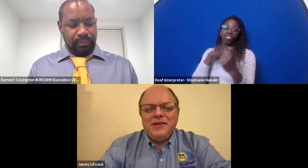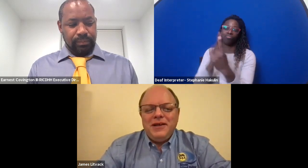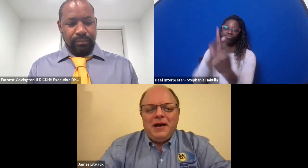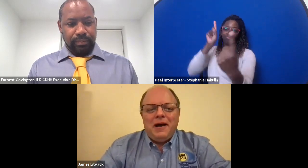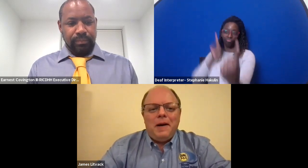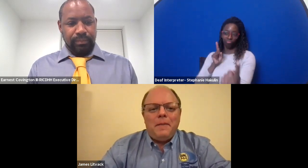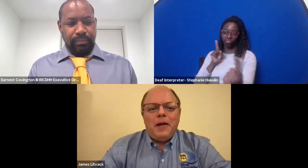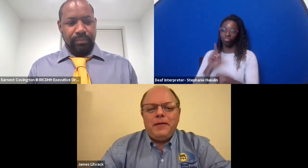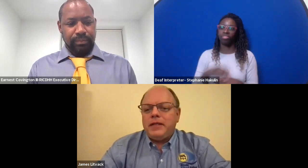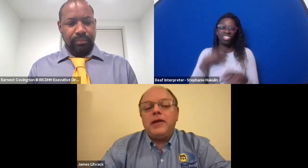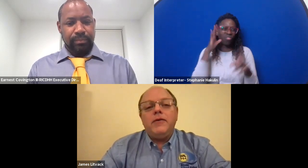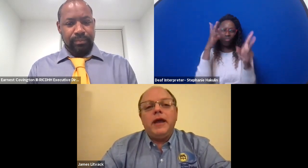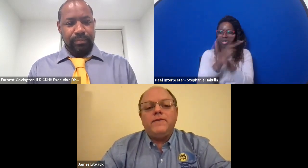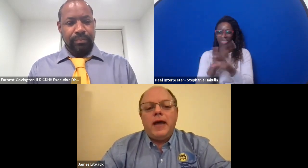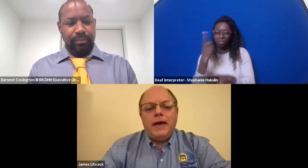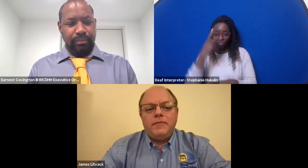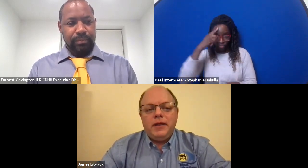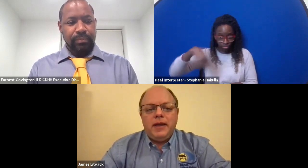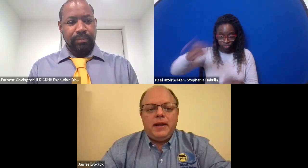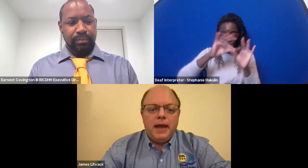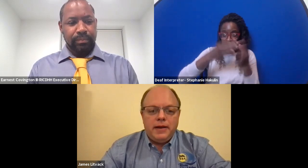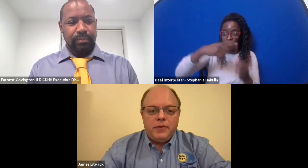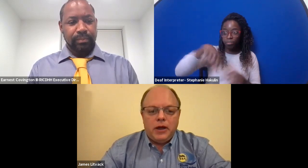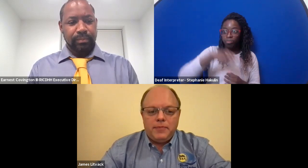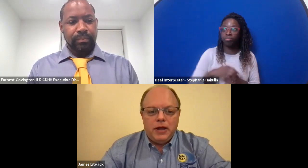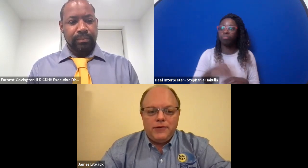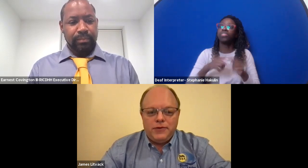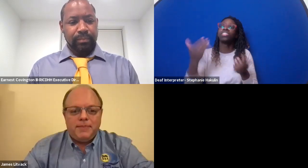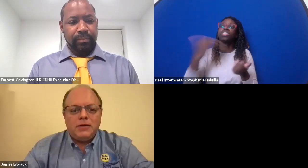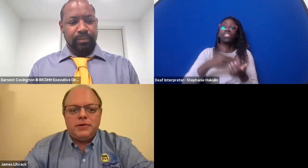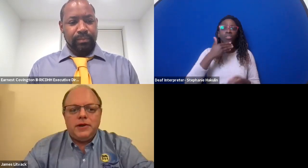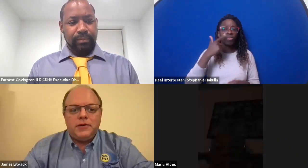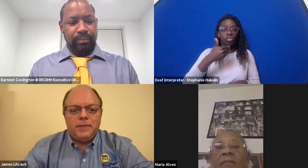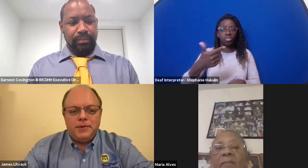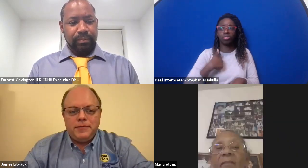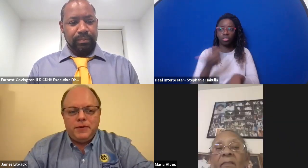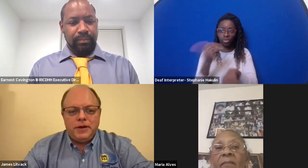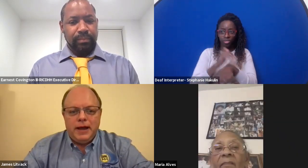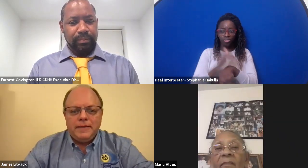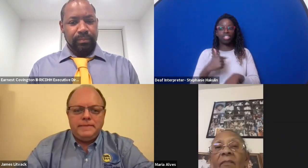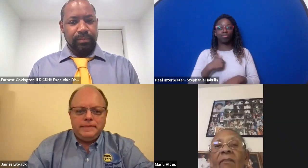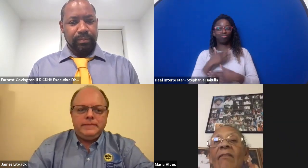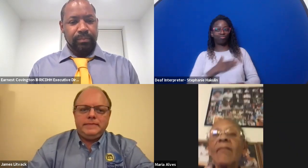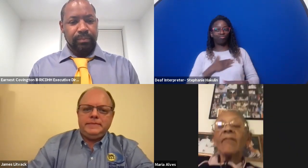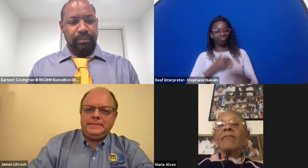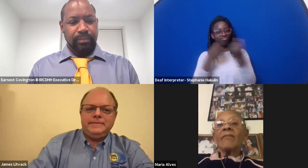out. Thank you again for having me. And again, it was our pleasure to sponsor the interpreters for